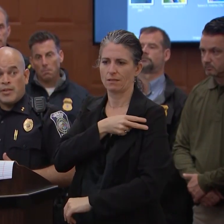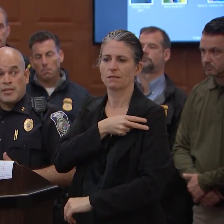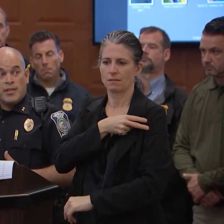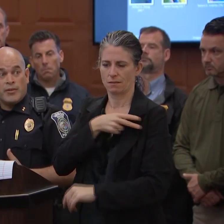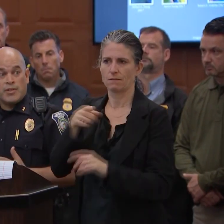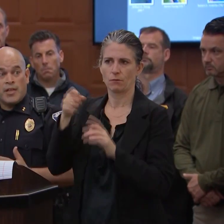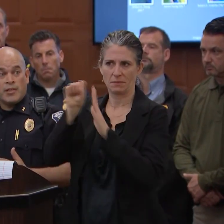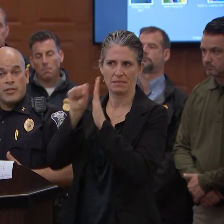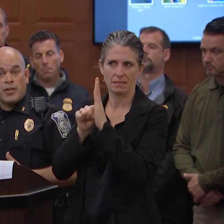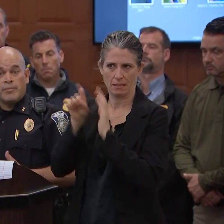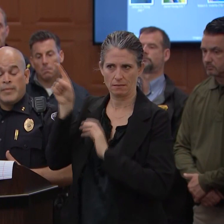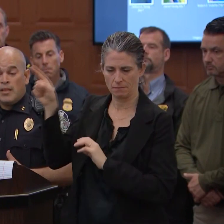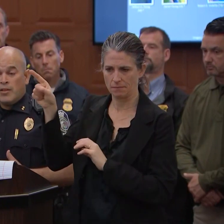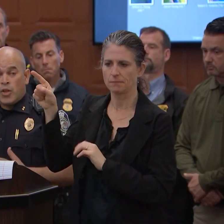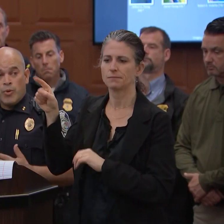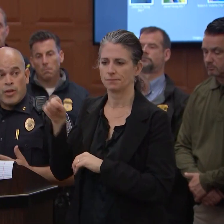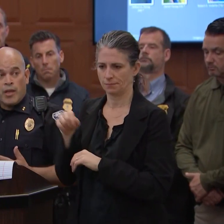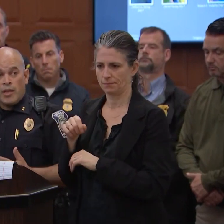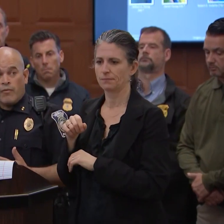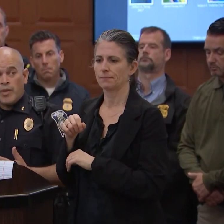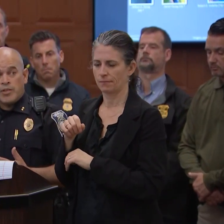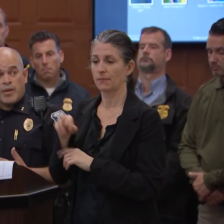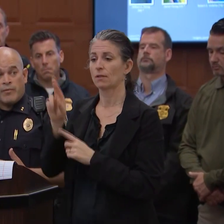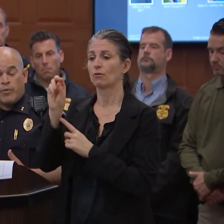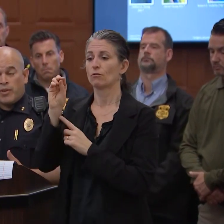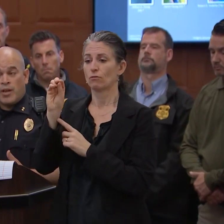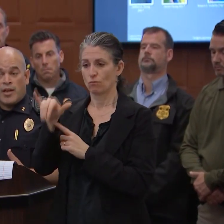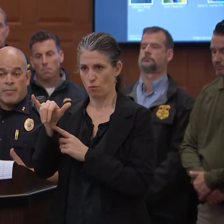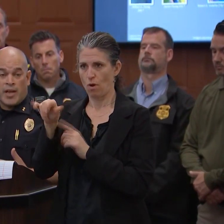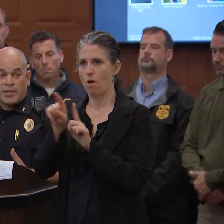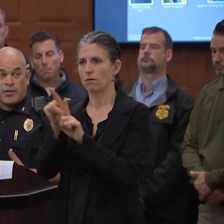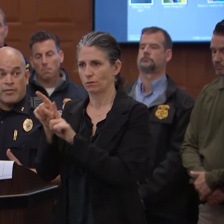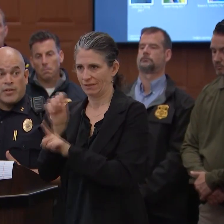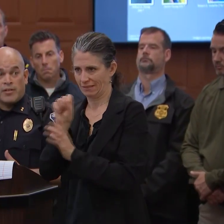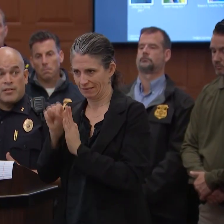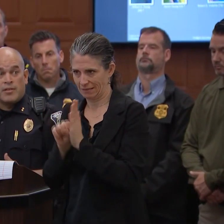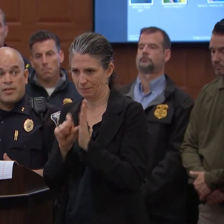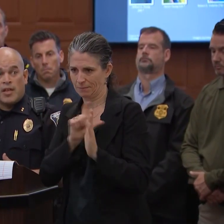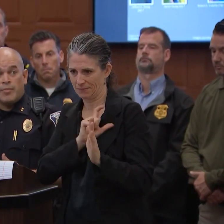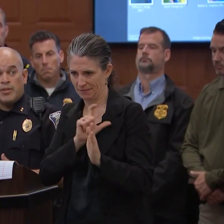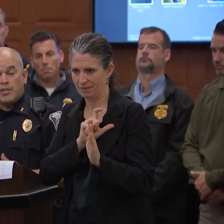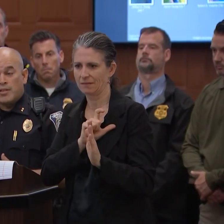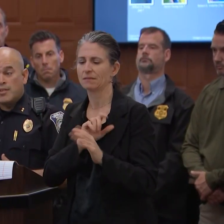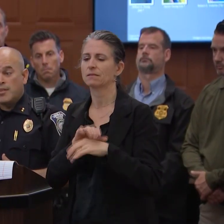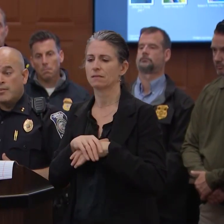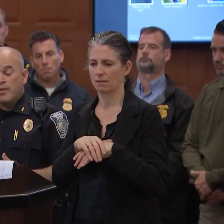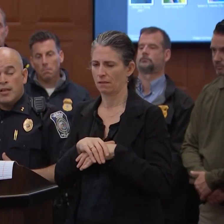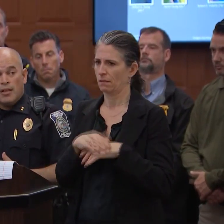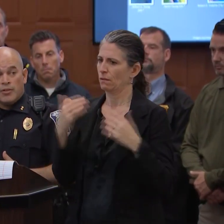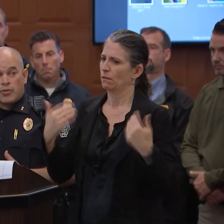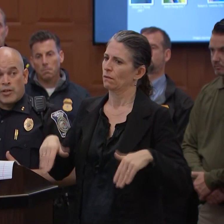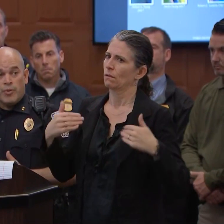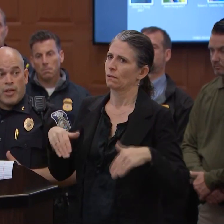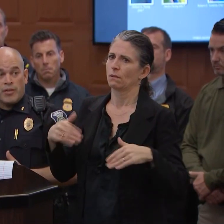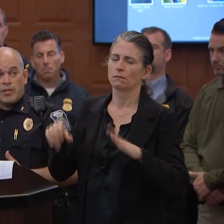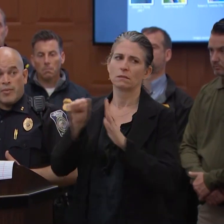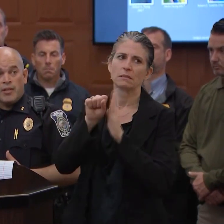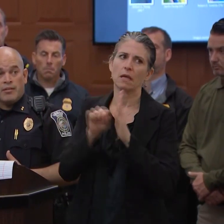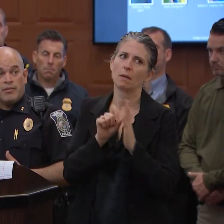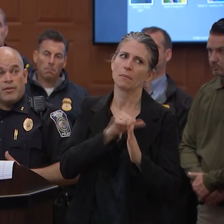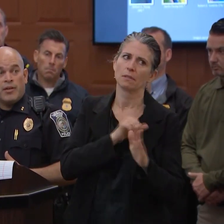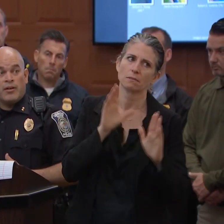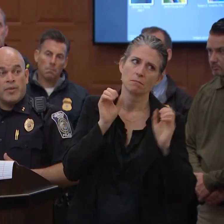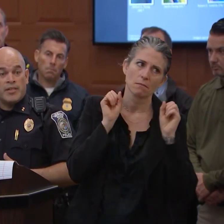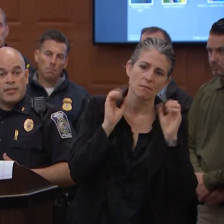State Police, outstanding job communicating information back and forth. My hat's off to the state police, because direct communication to